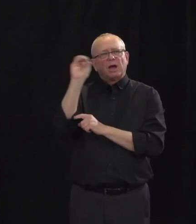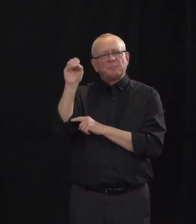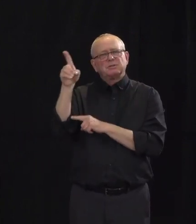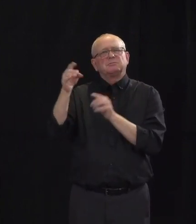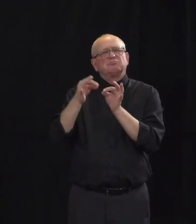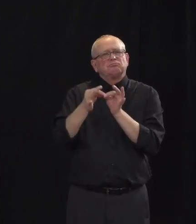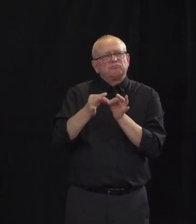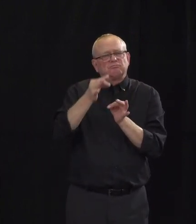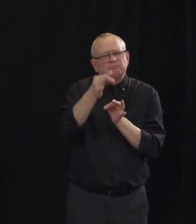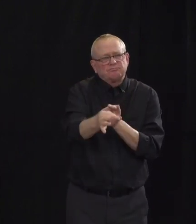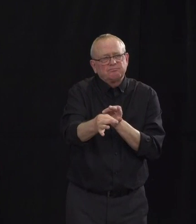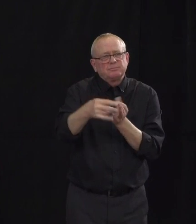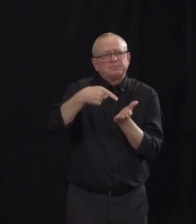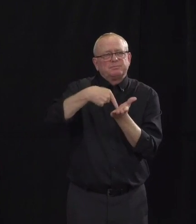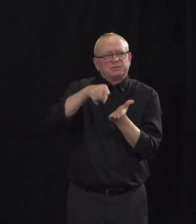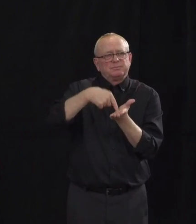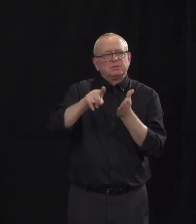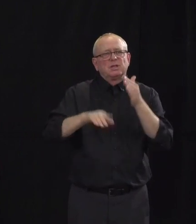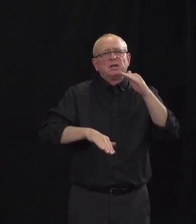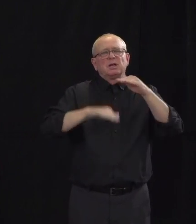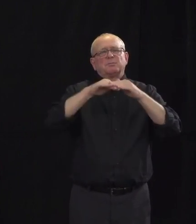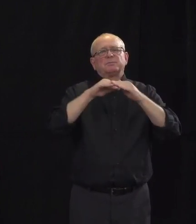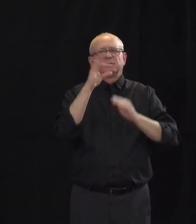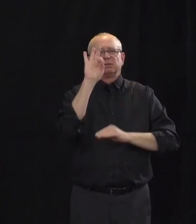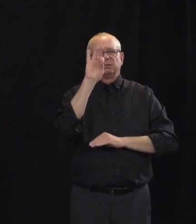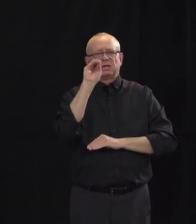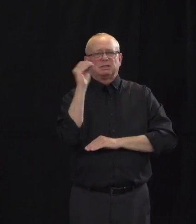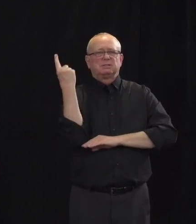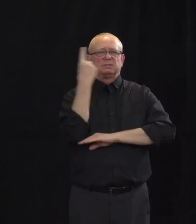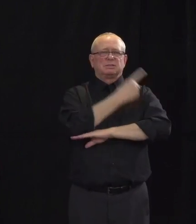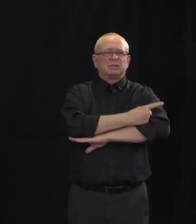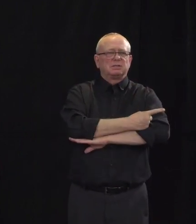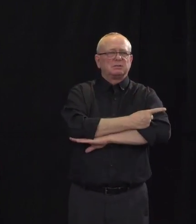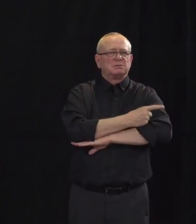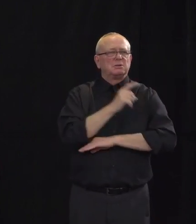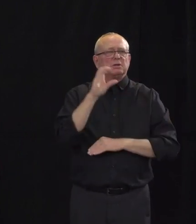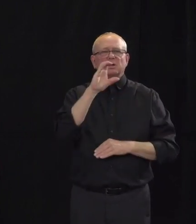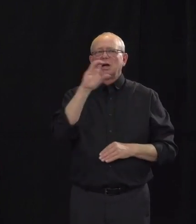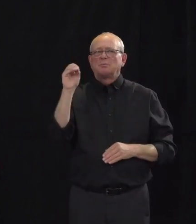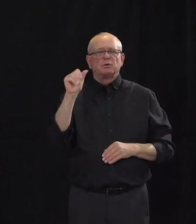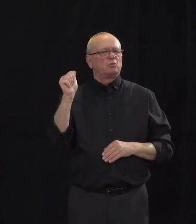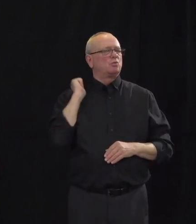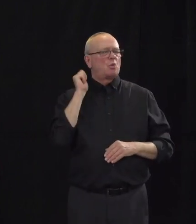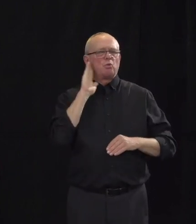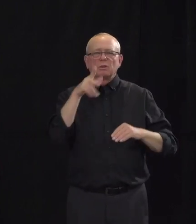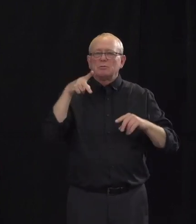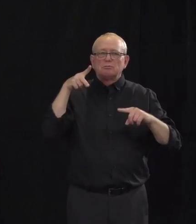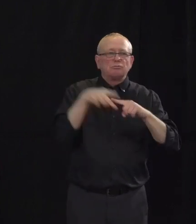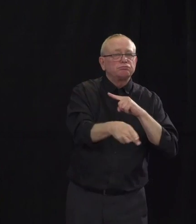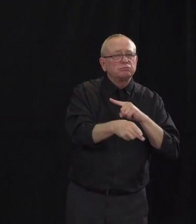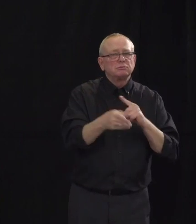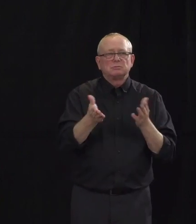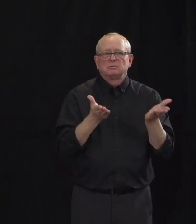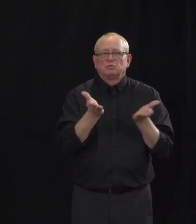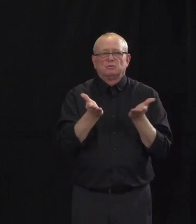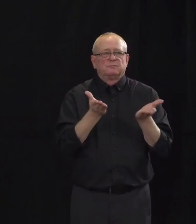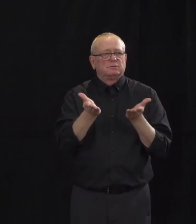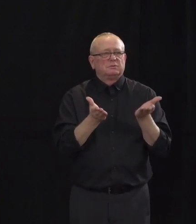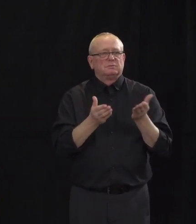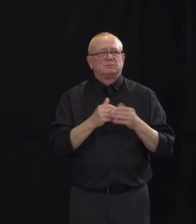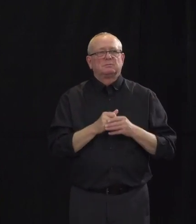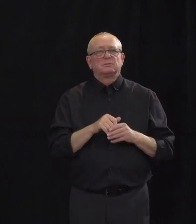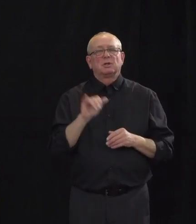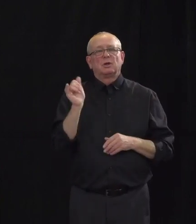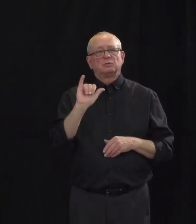off. Furthermore, we are implementing a 6-month interest-free moratorium on student loan payments, and we've frozen the